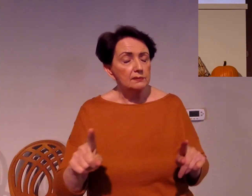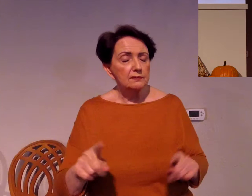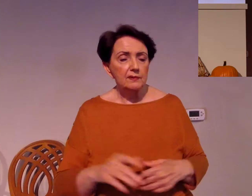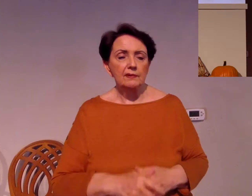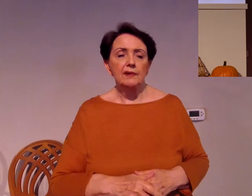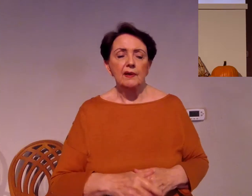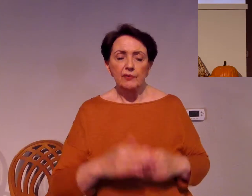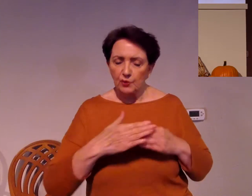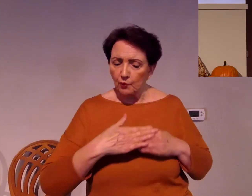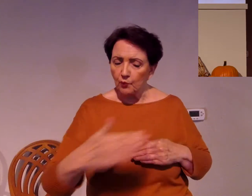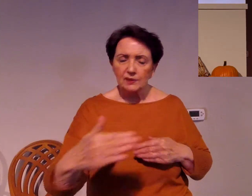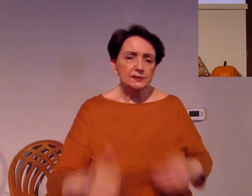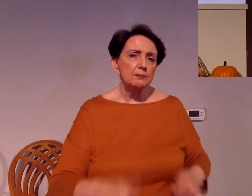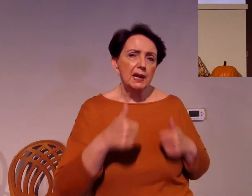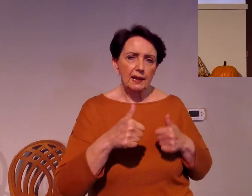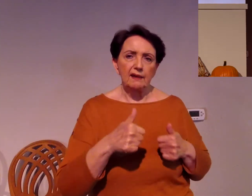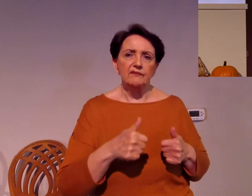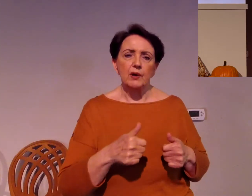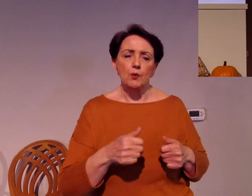For the rest of my life.